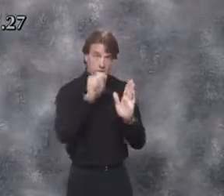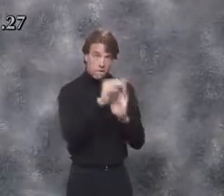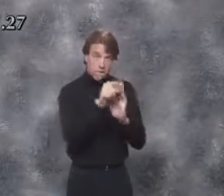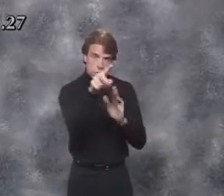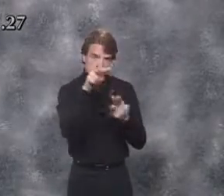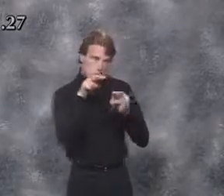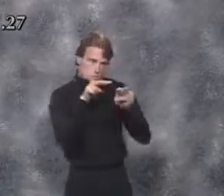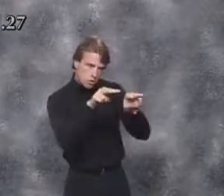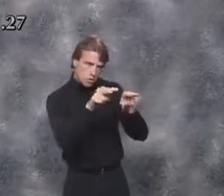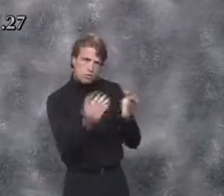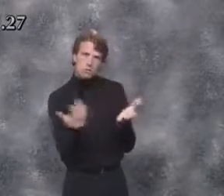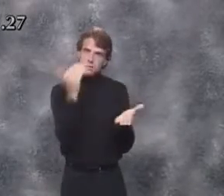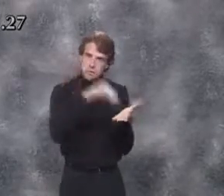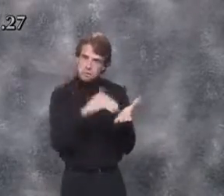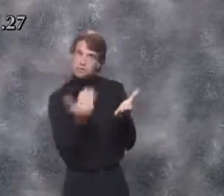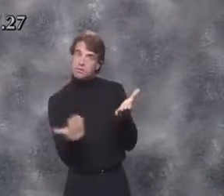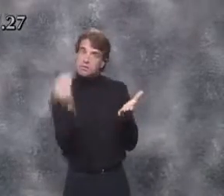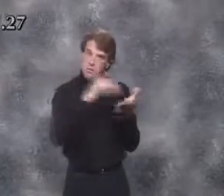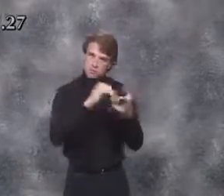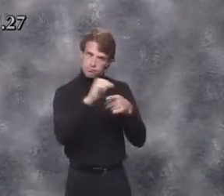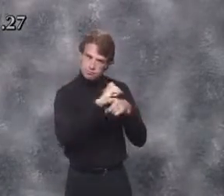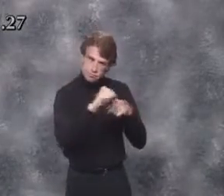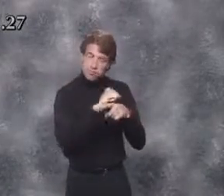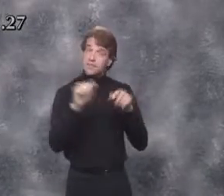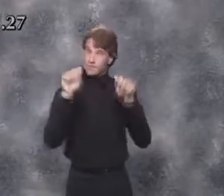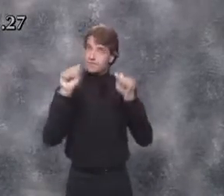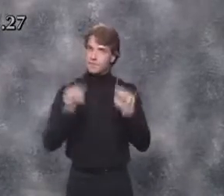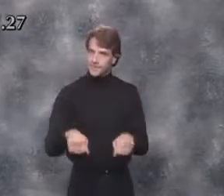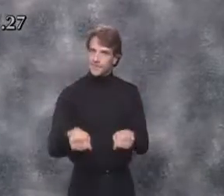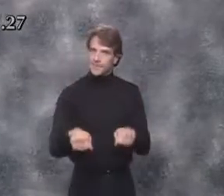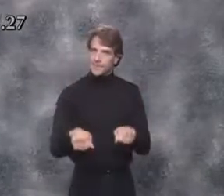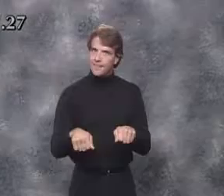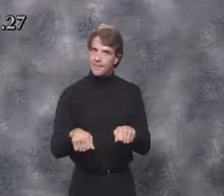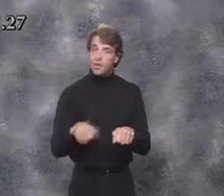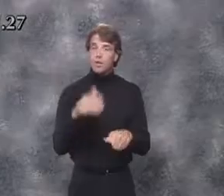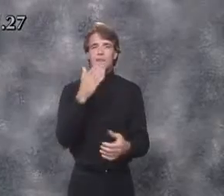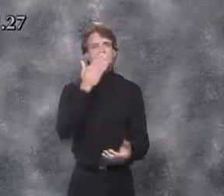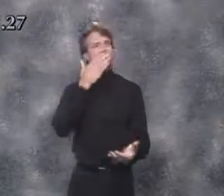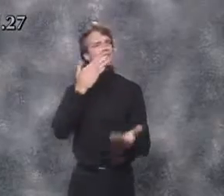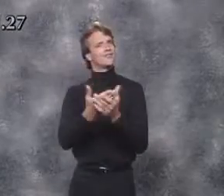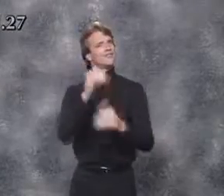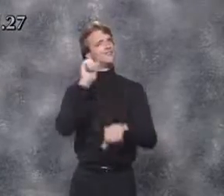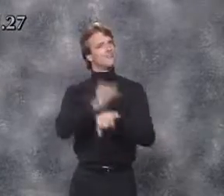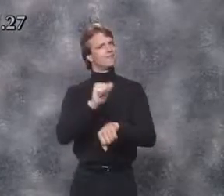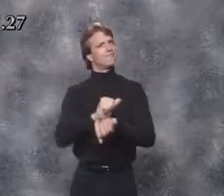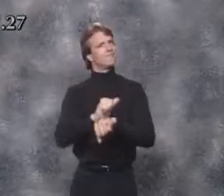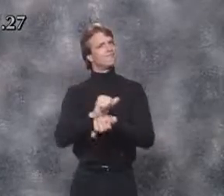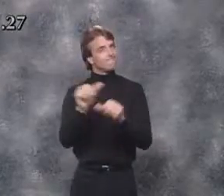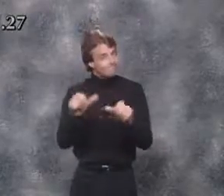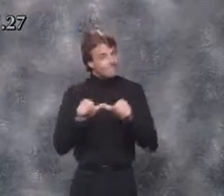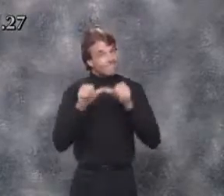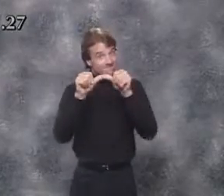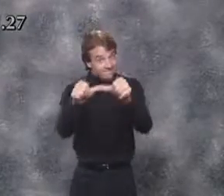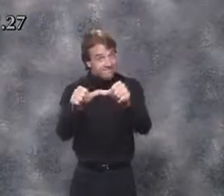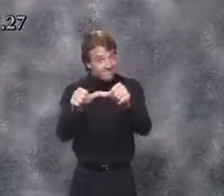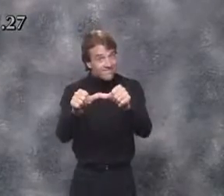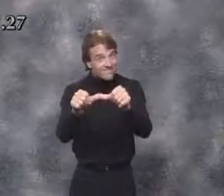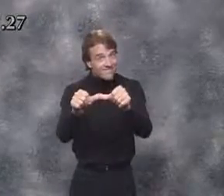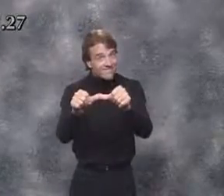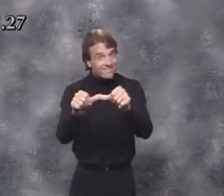Remember, you can watch the videotape again and again as often as you like to practice. Keep up the good